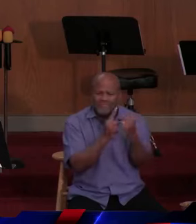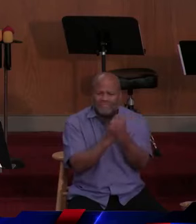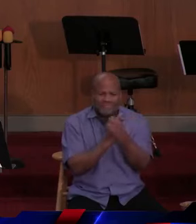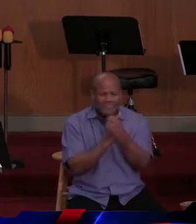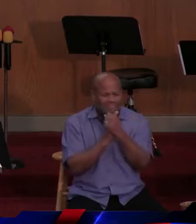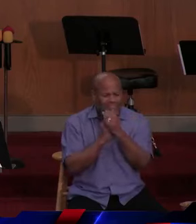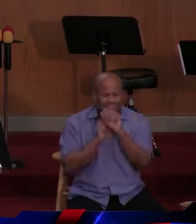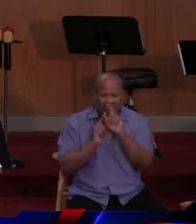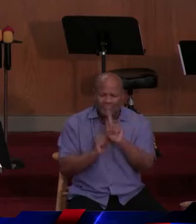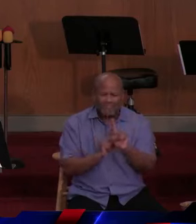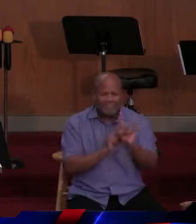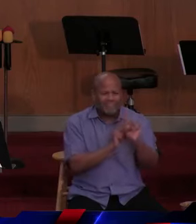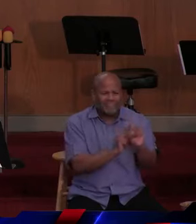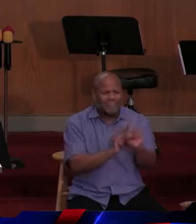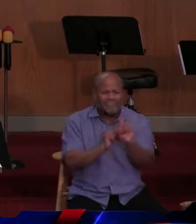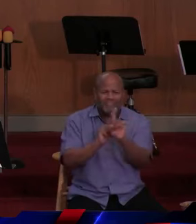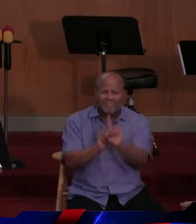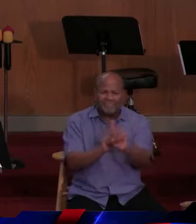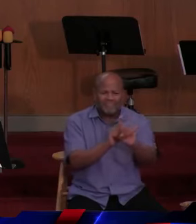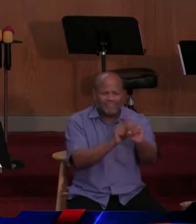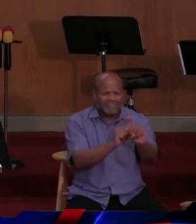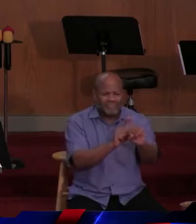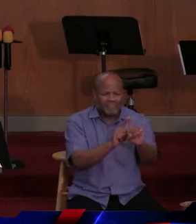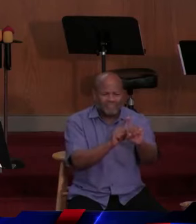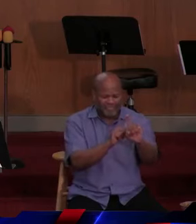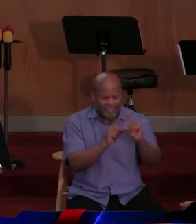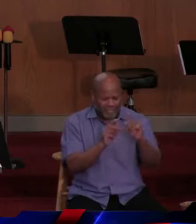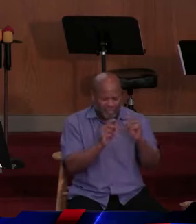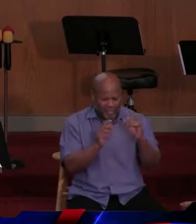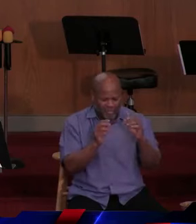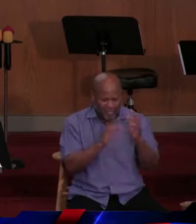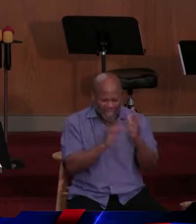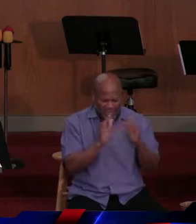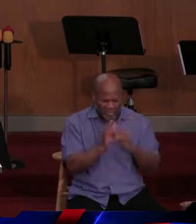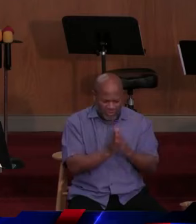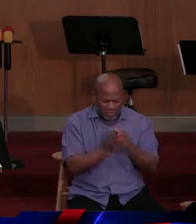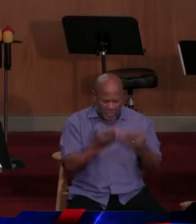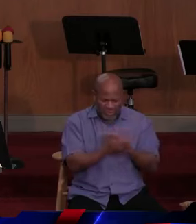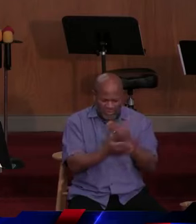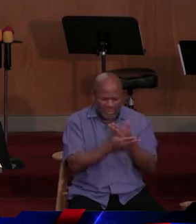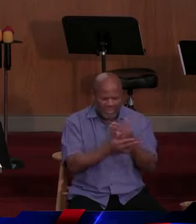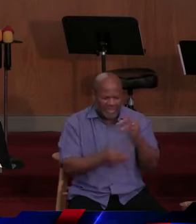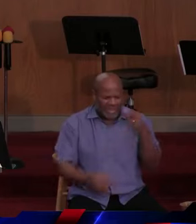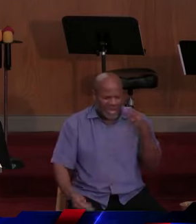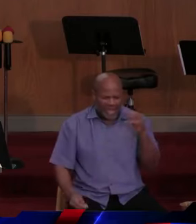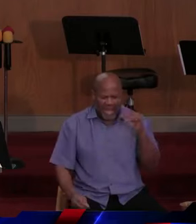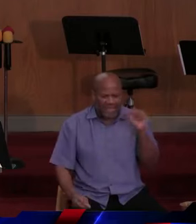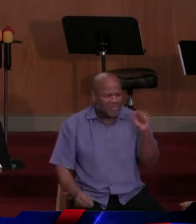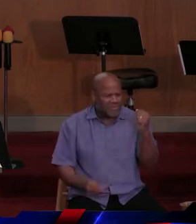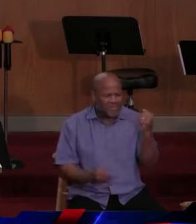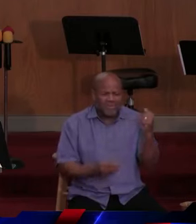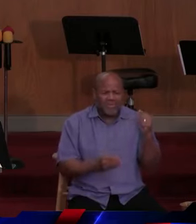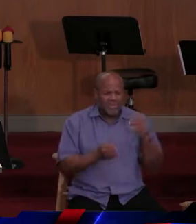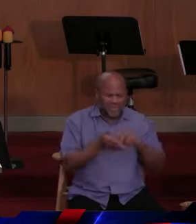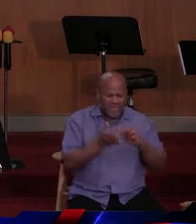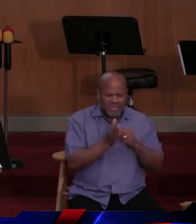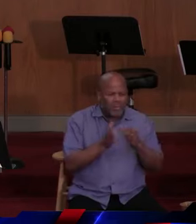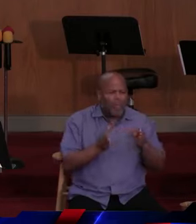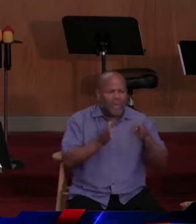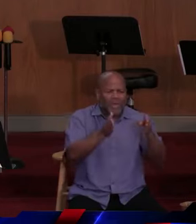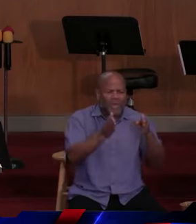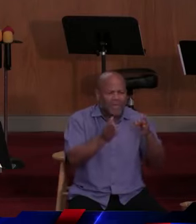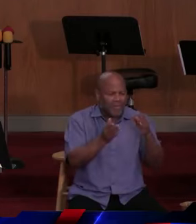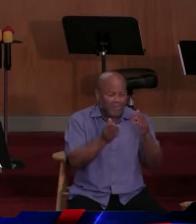on the way, in the Bible, New Testament, the word hadas means the way. It could be a literal street or the way you're